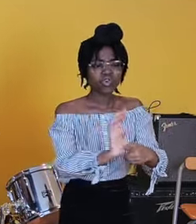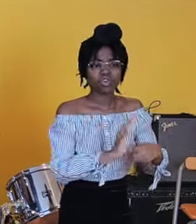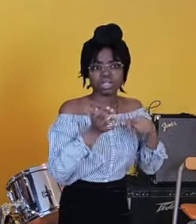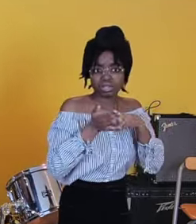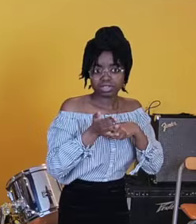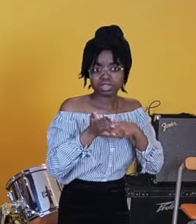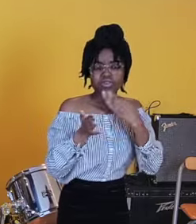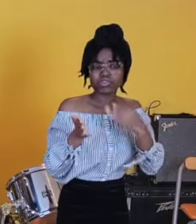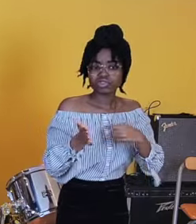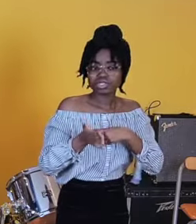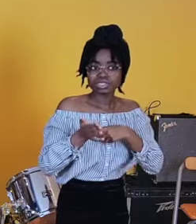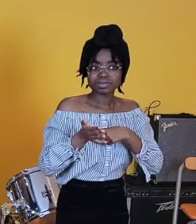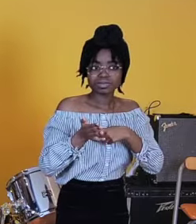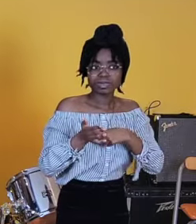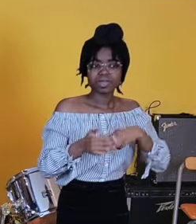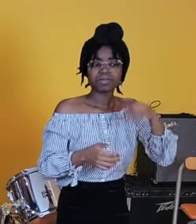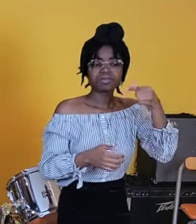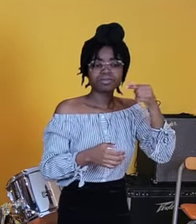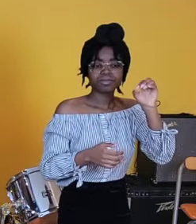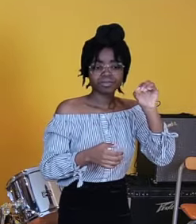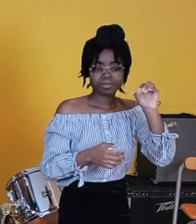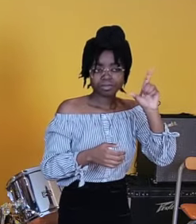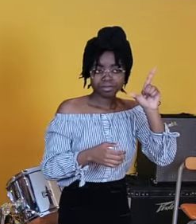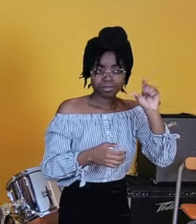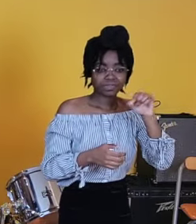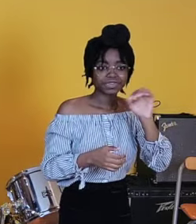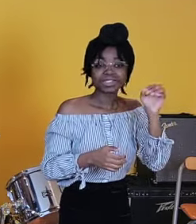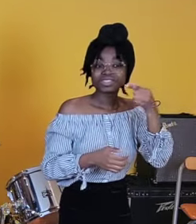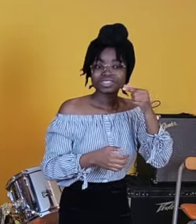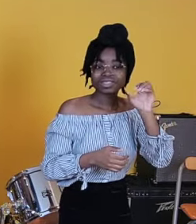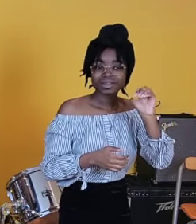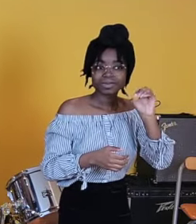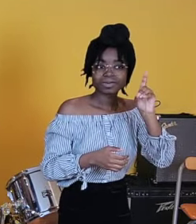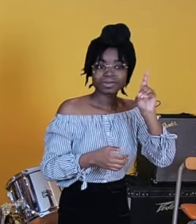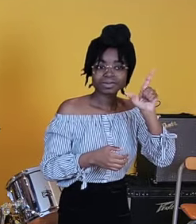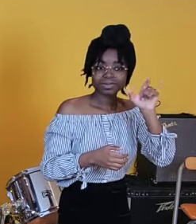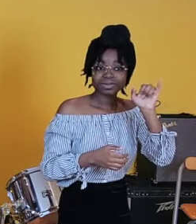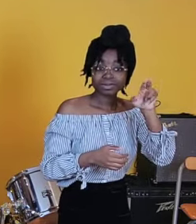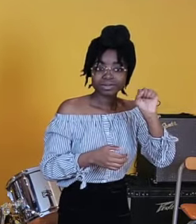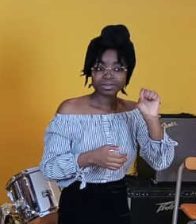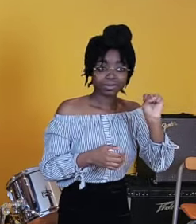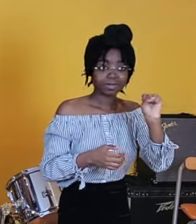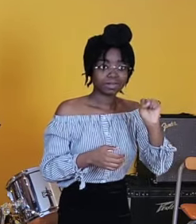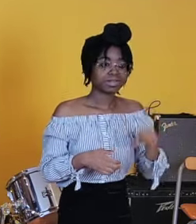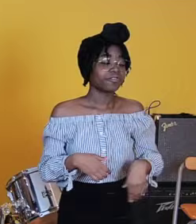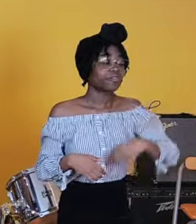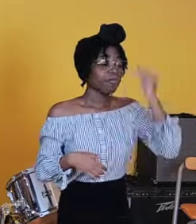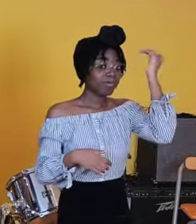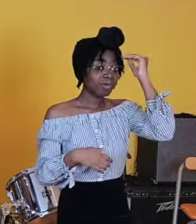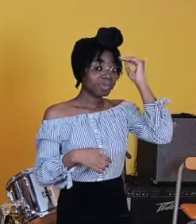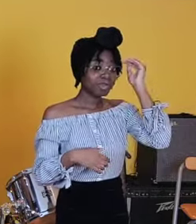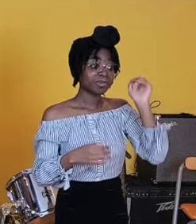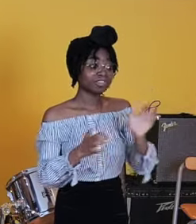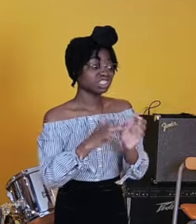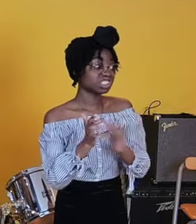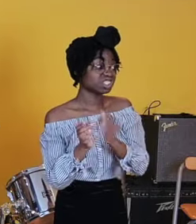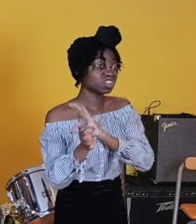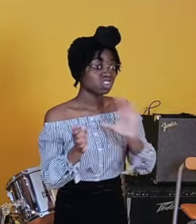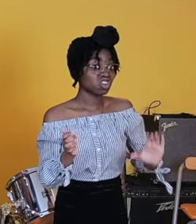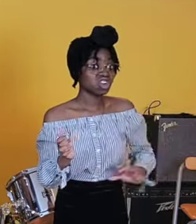Godliness. We know that our Lord Jesus Christ was the unparalleled and perfect embodiment of